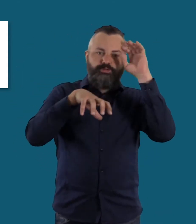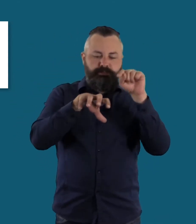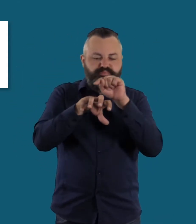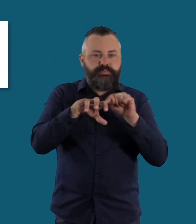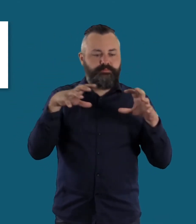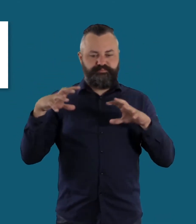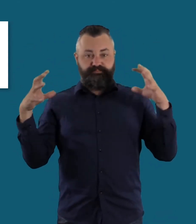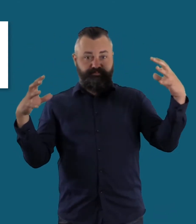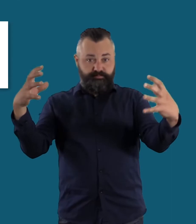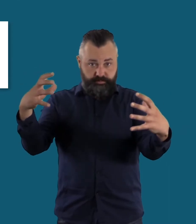WHO.